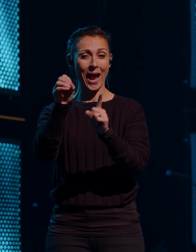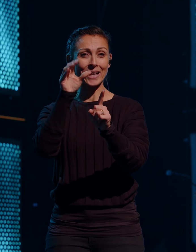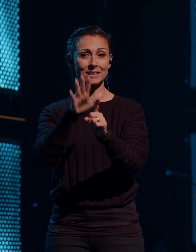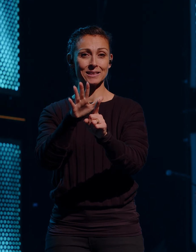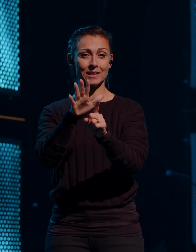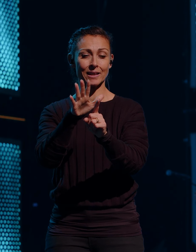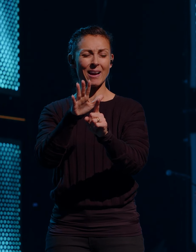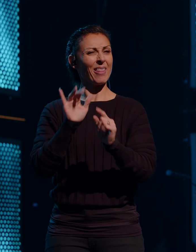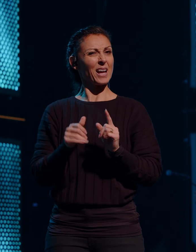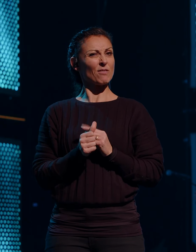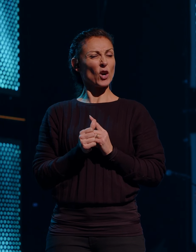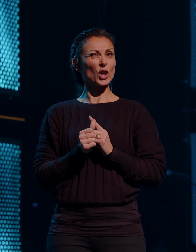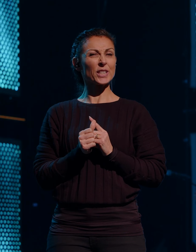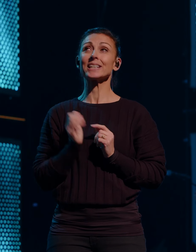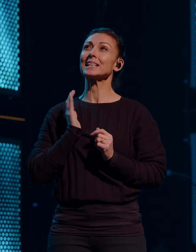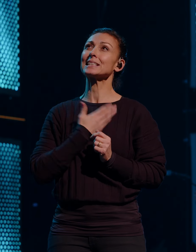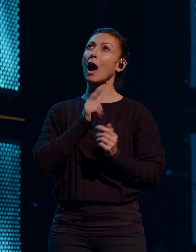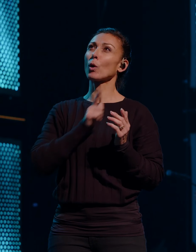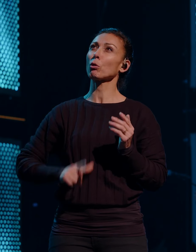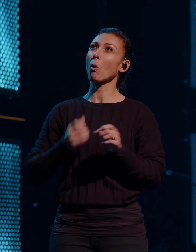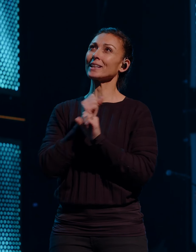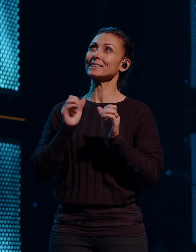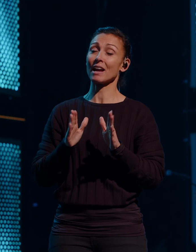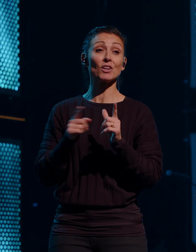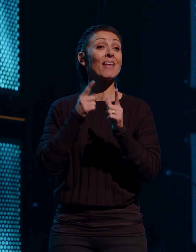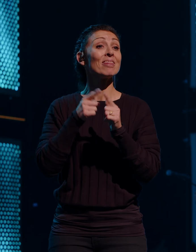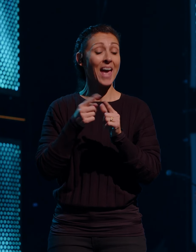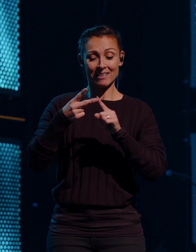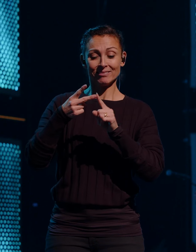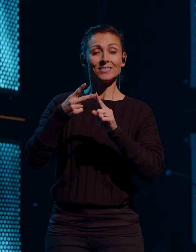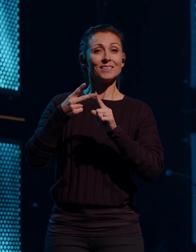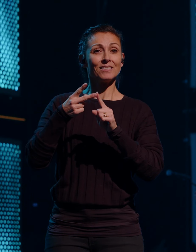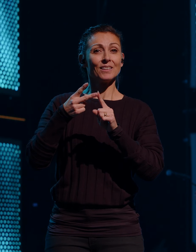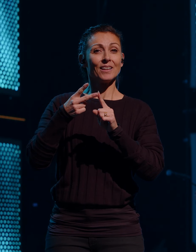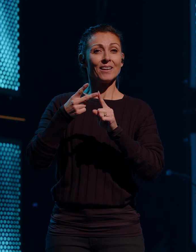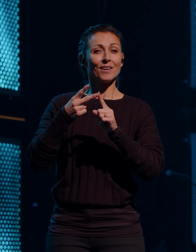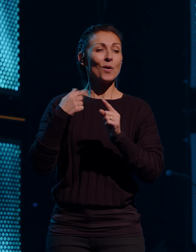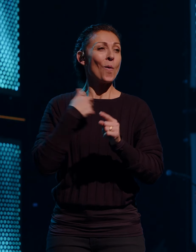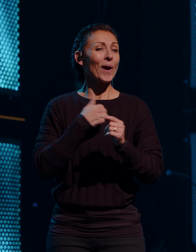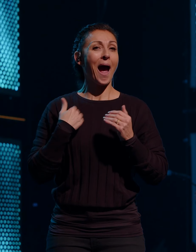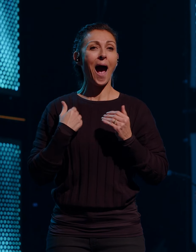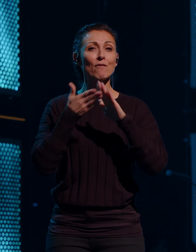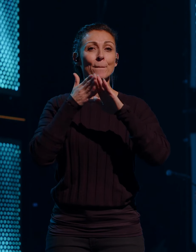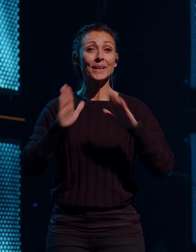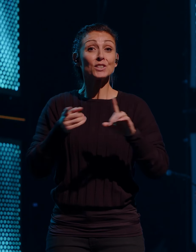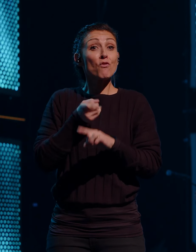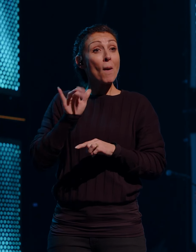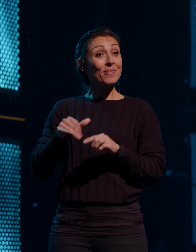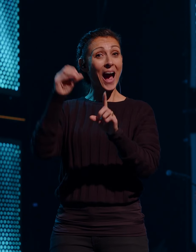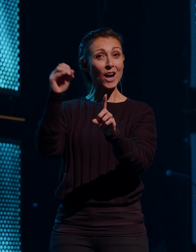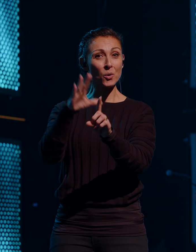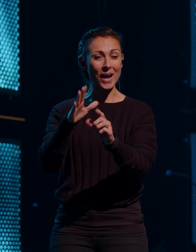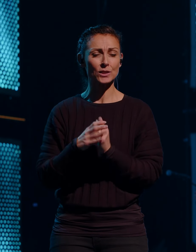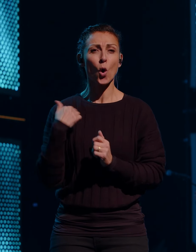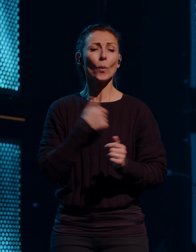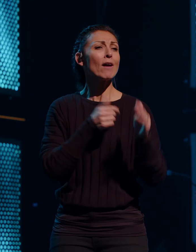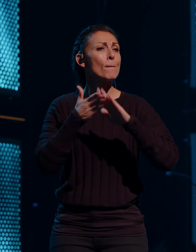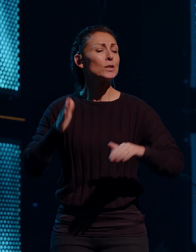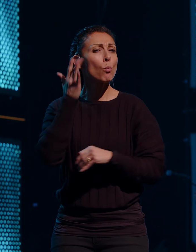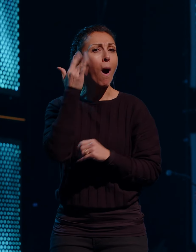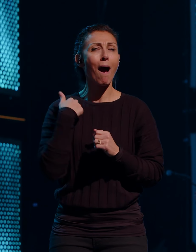comes first. And peace comes after that. We have peace with God. We have peace knowing that he's in charge of all